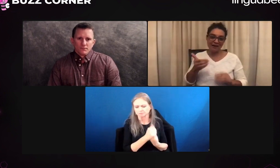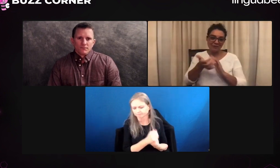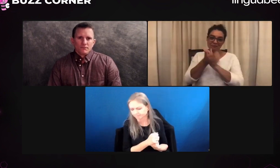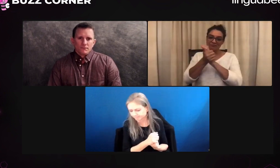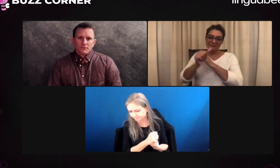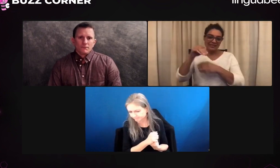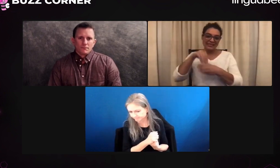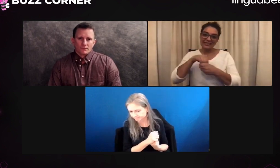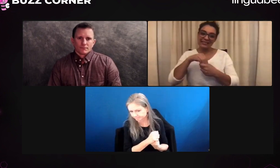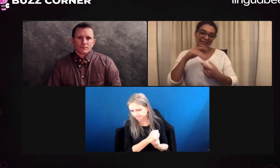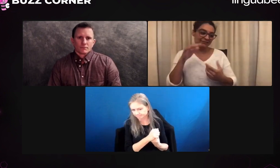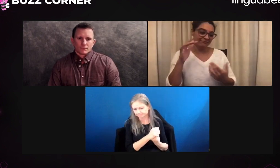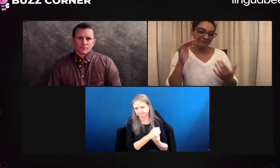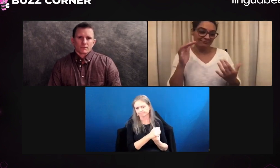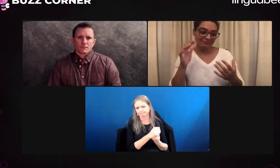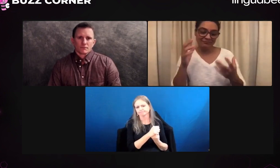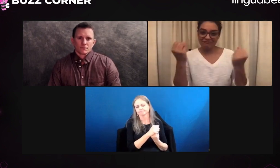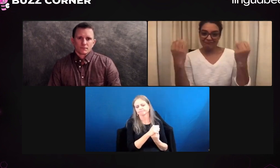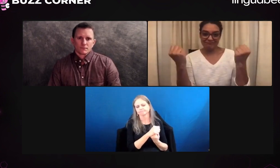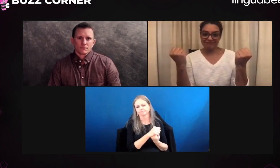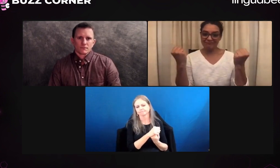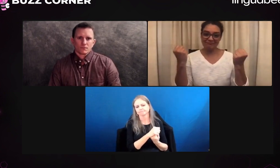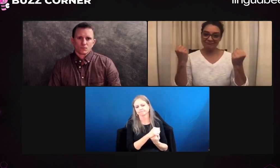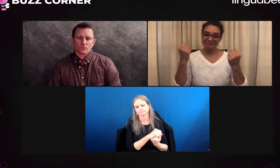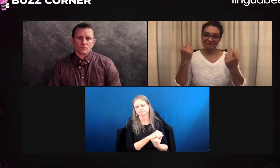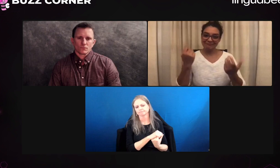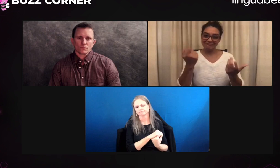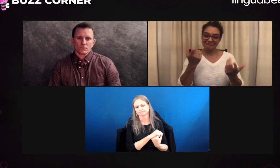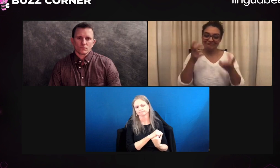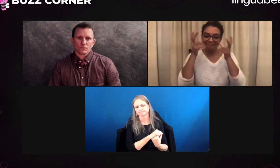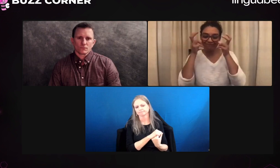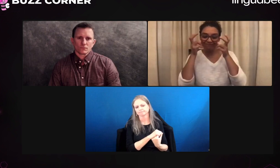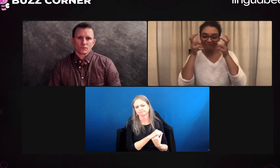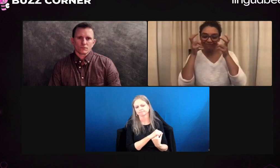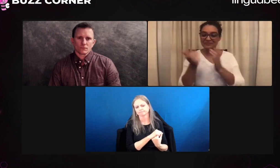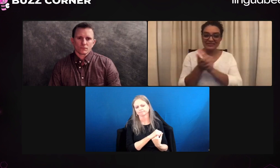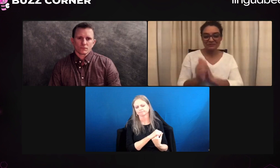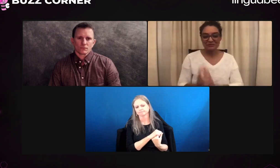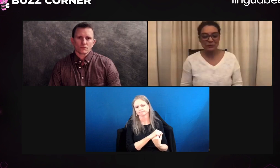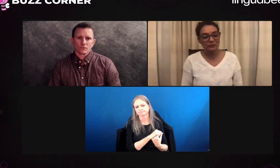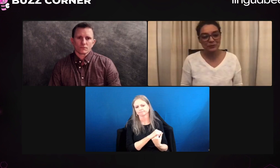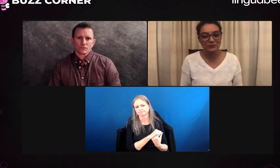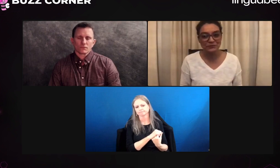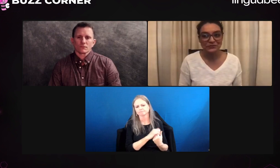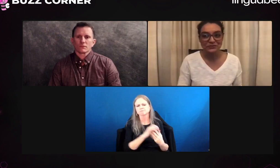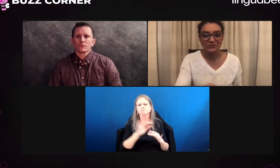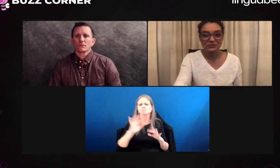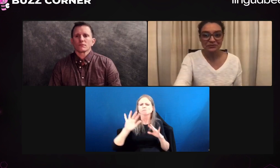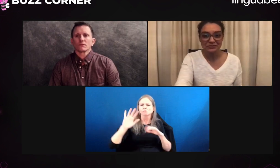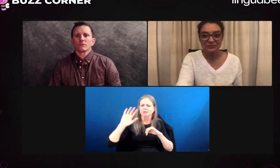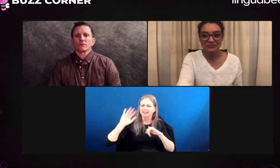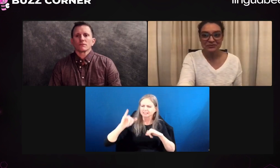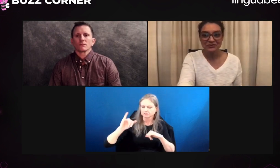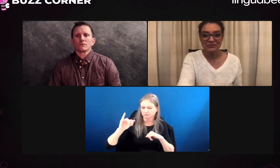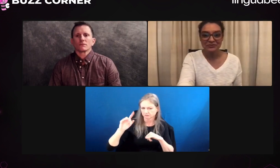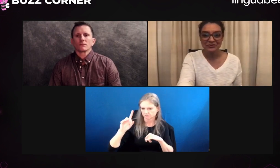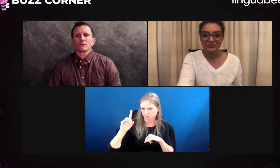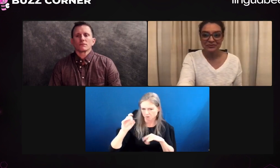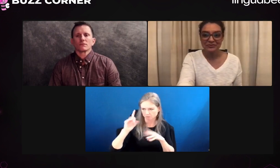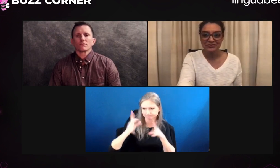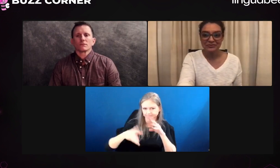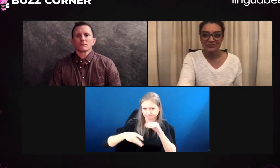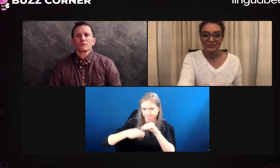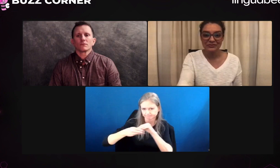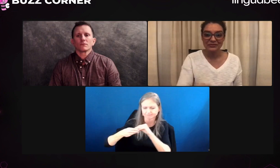a resource. Because again, not all deaf people are fluent in American Sign Language or